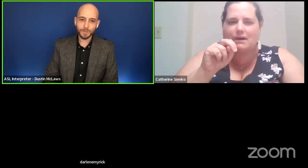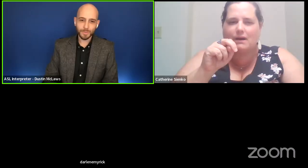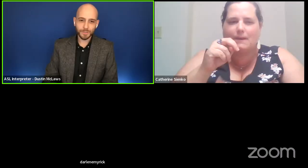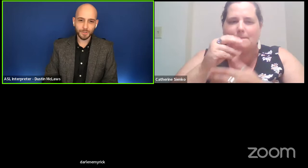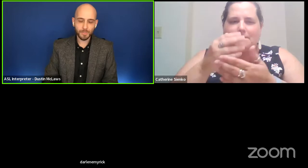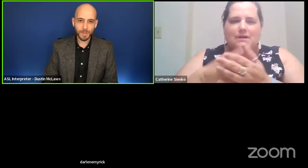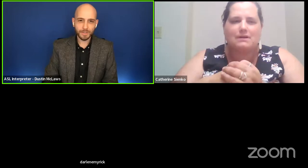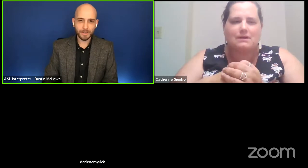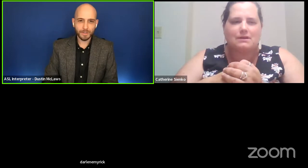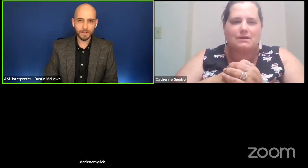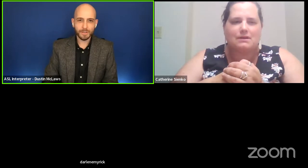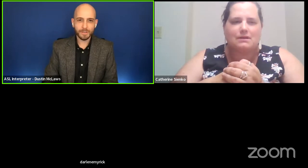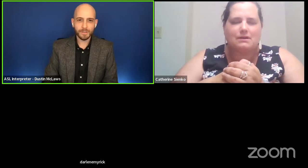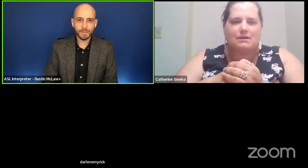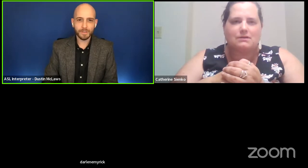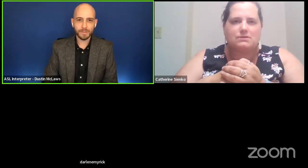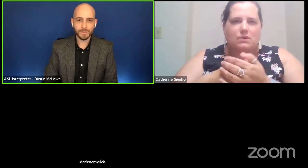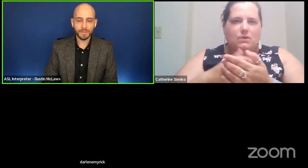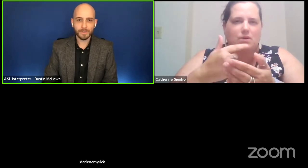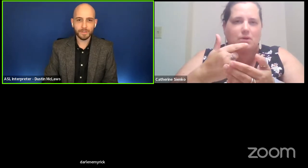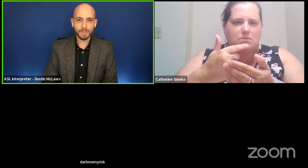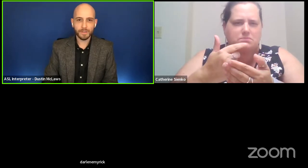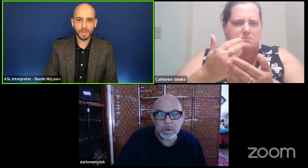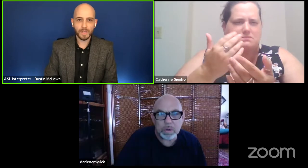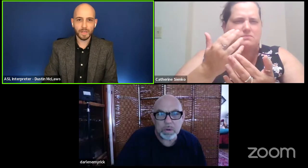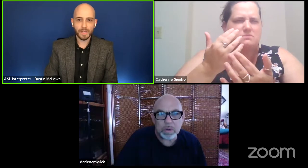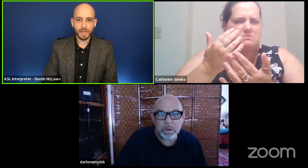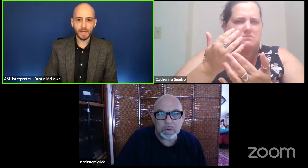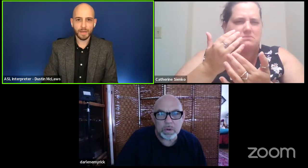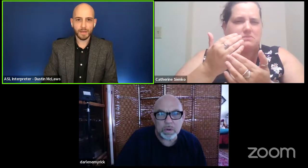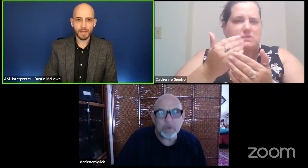Thank you, Commissioner Benton.